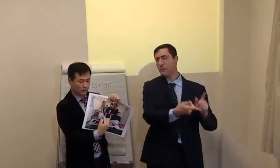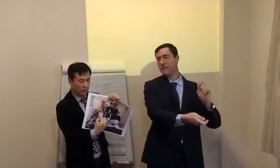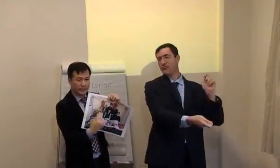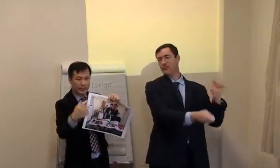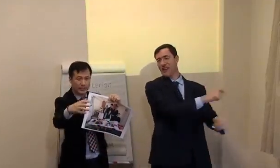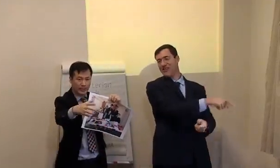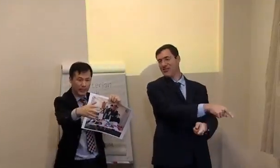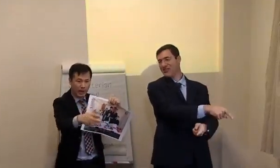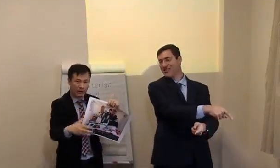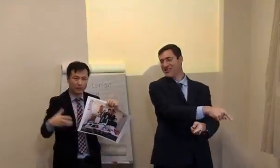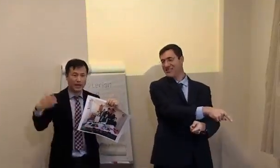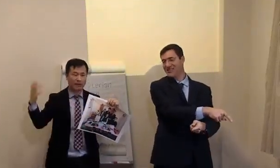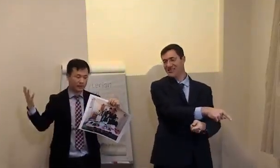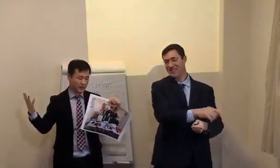So she came out of the heretic,